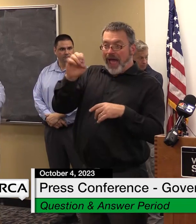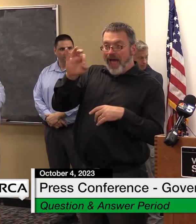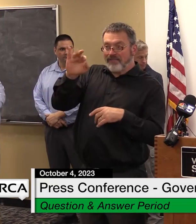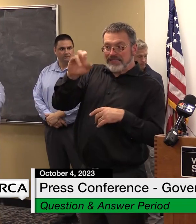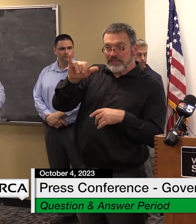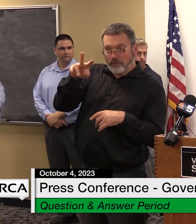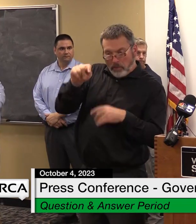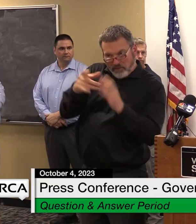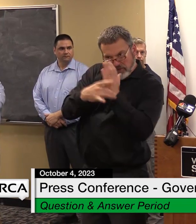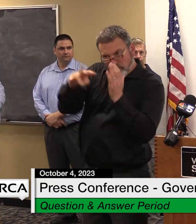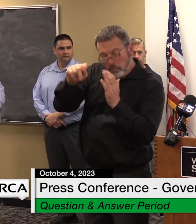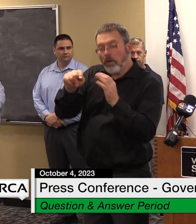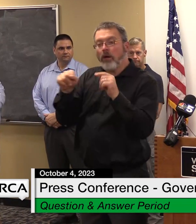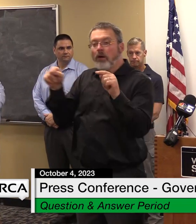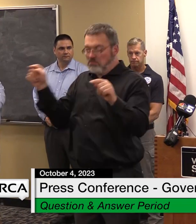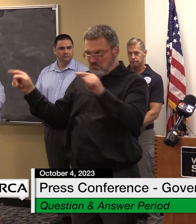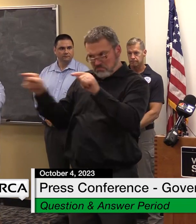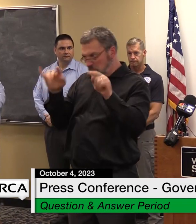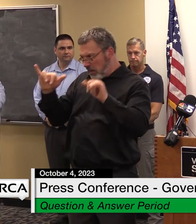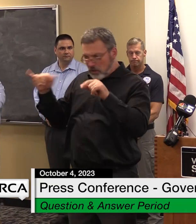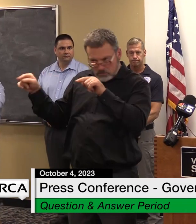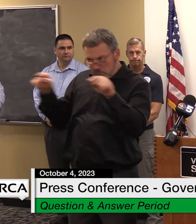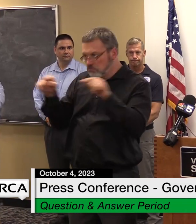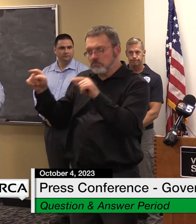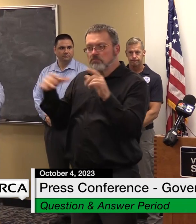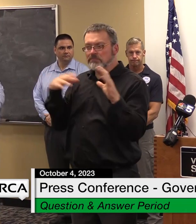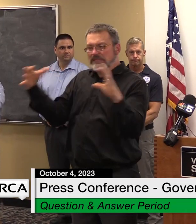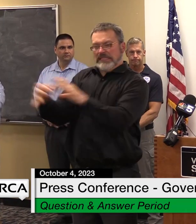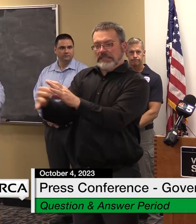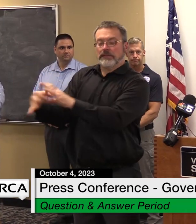us in making sure we get heat to people in Vermont.